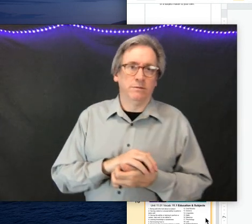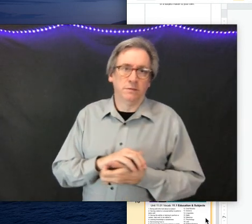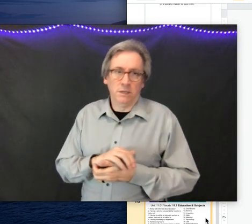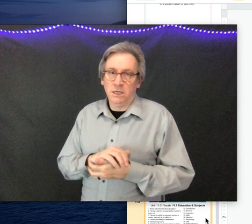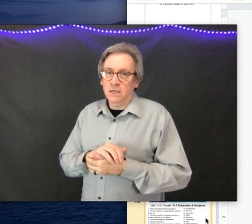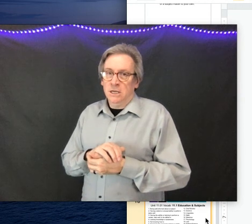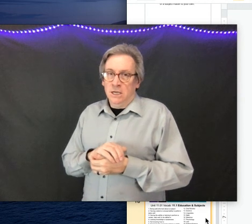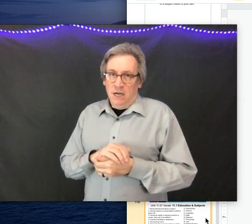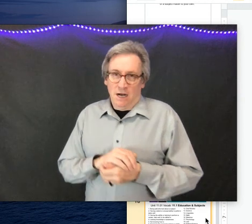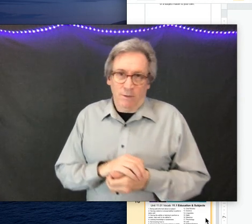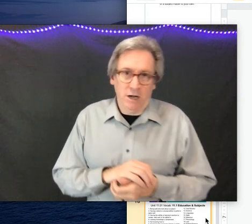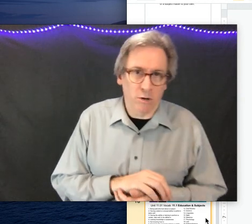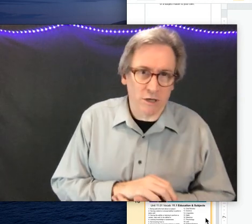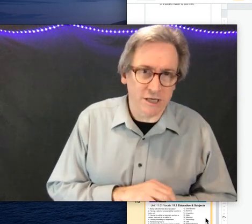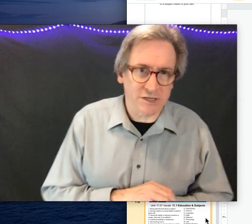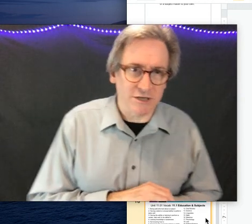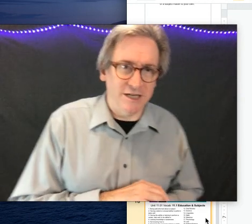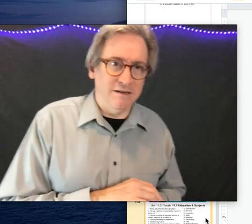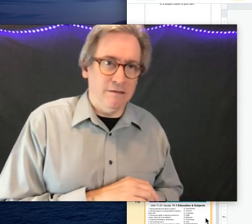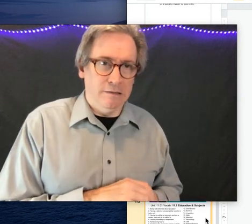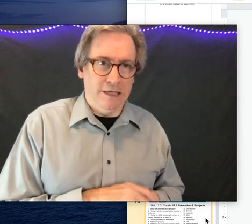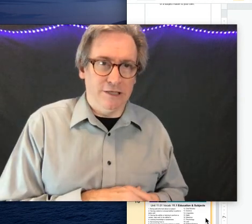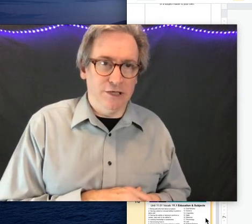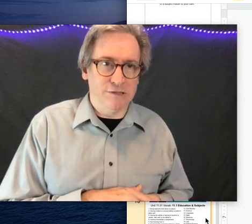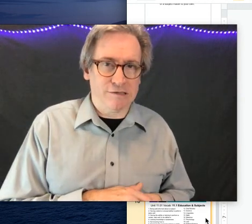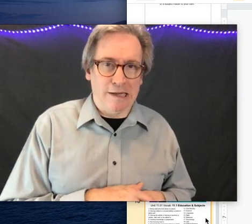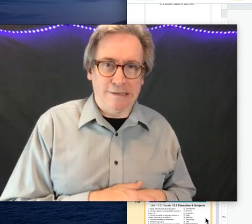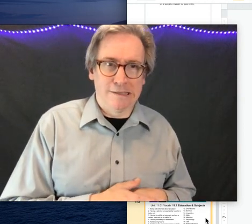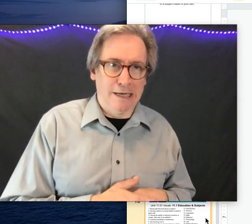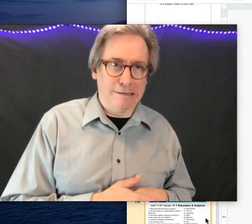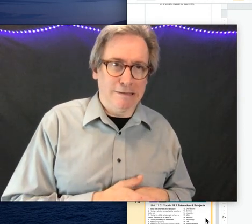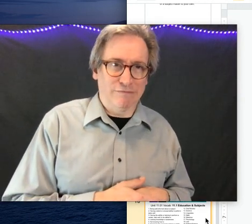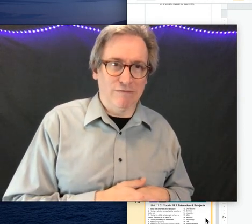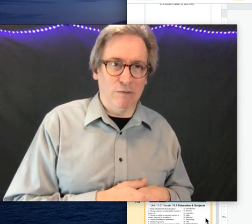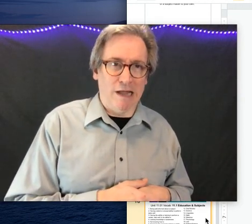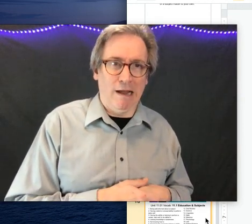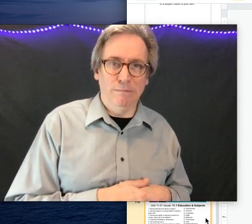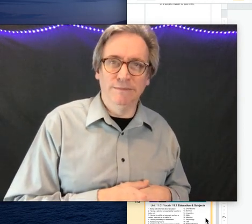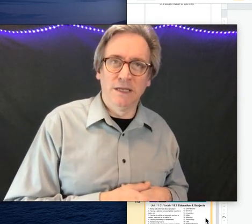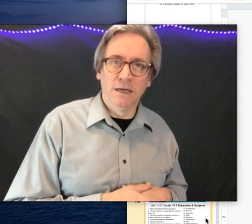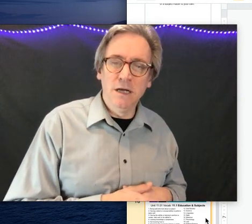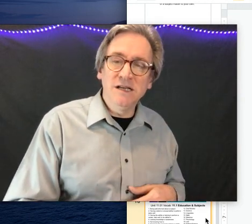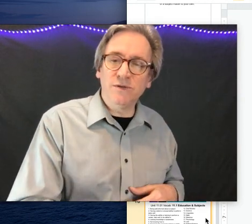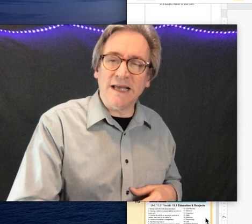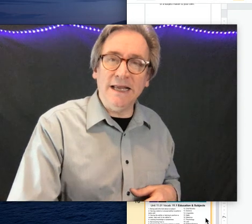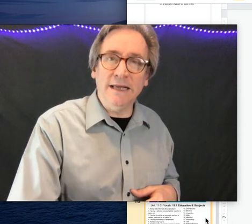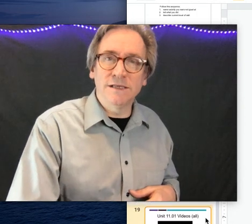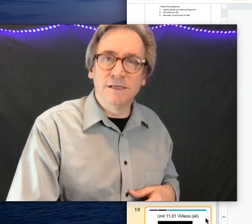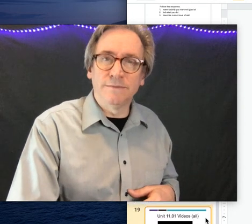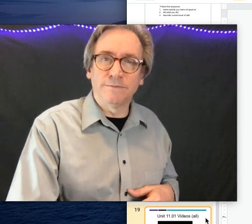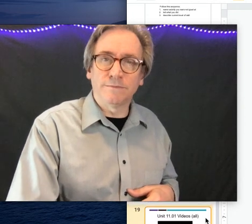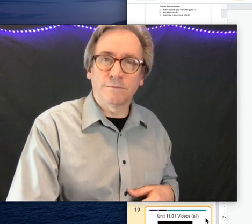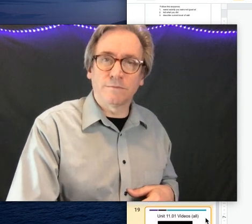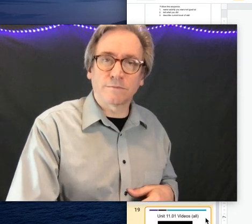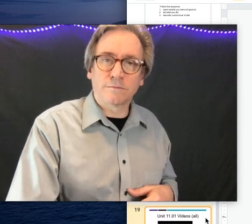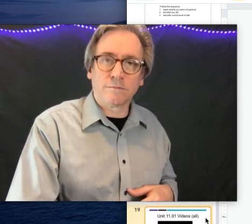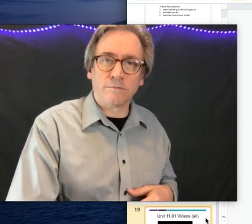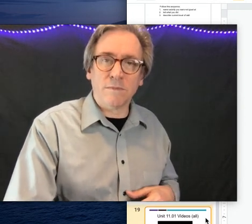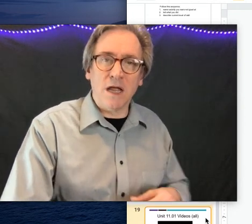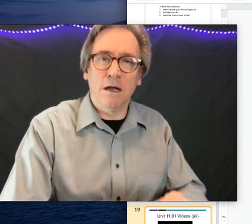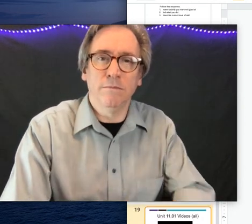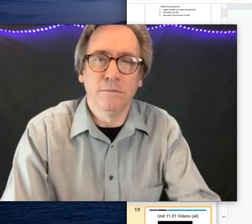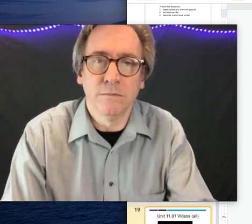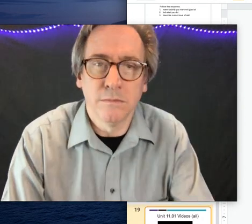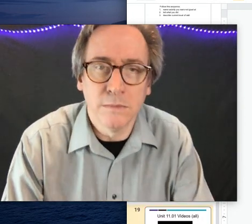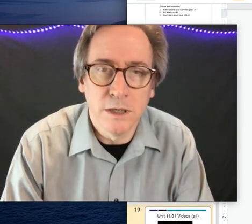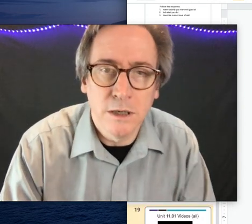vocab. We're going to start to need 2 slides, I think, for vocab. So that is,